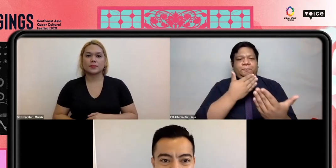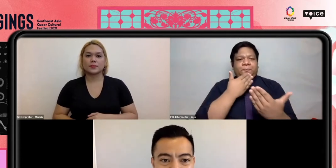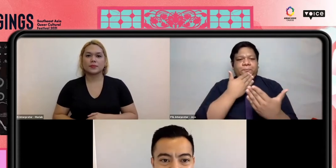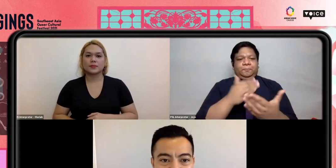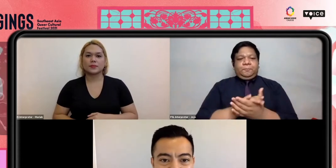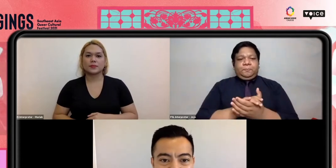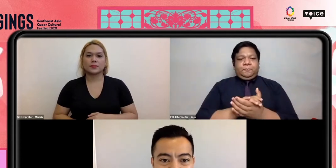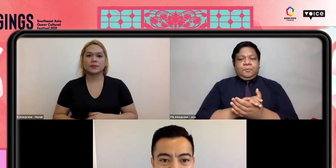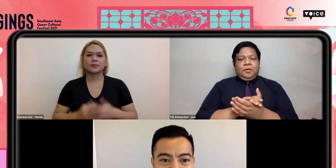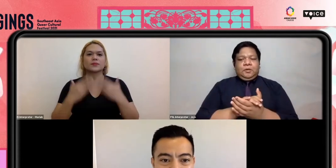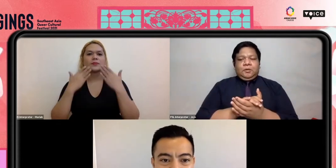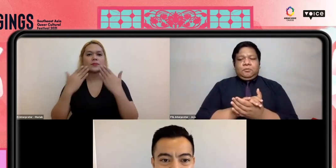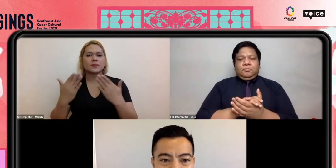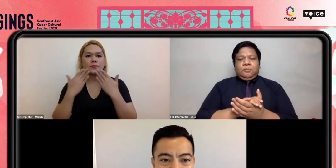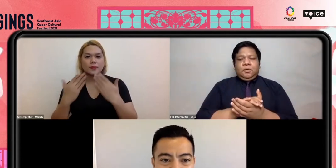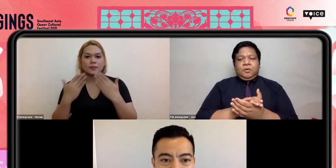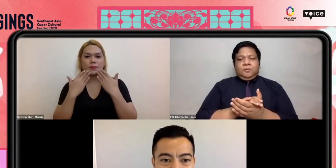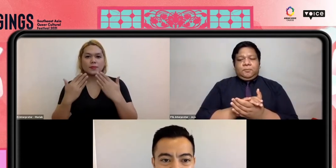Our next reader